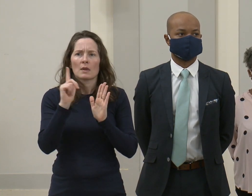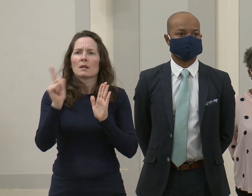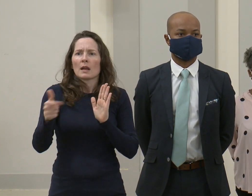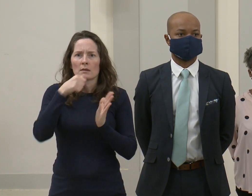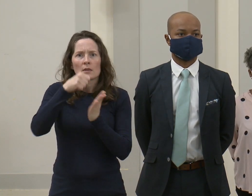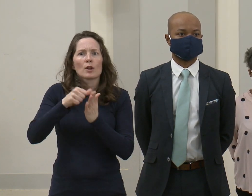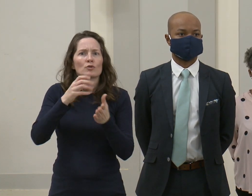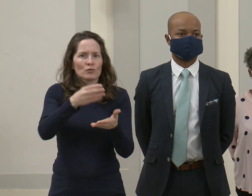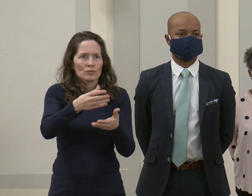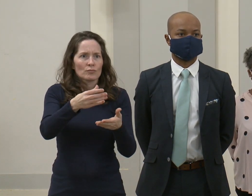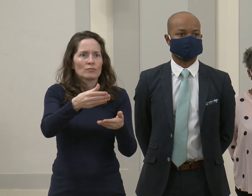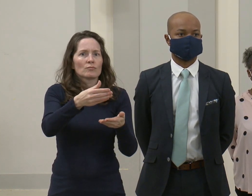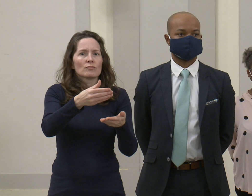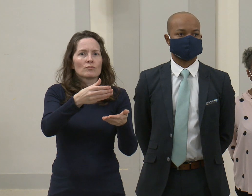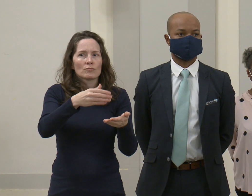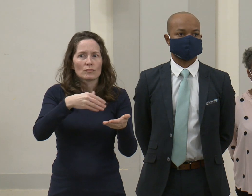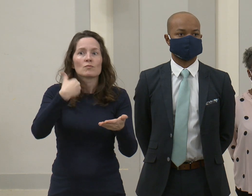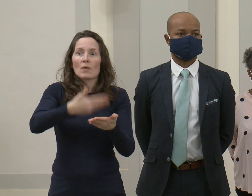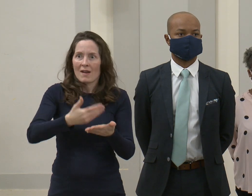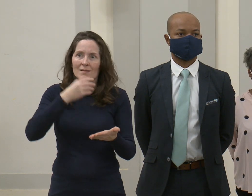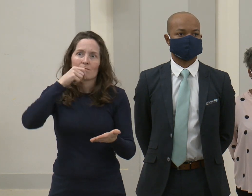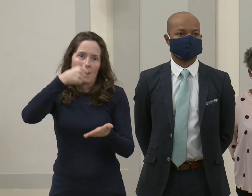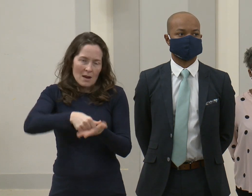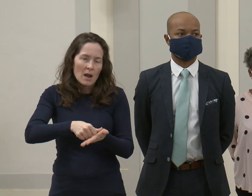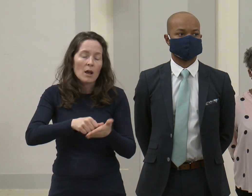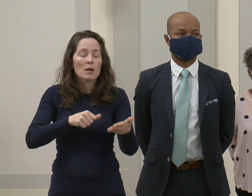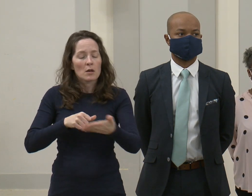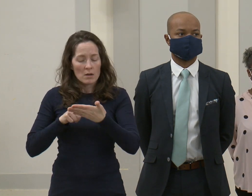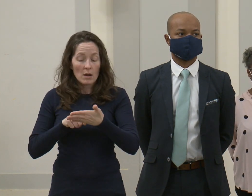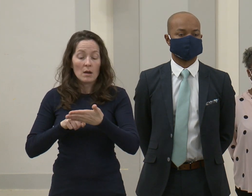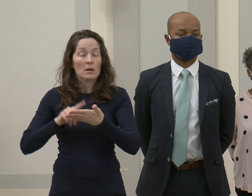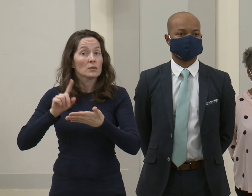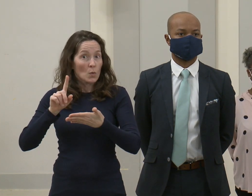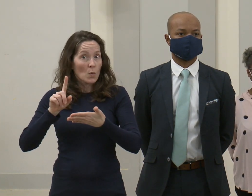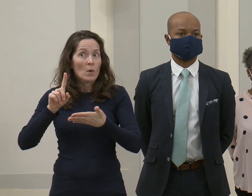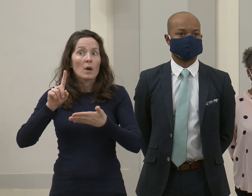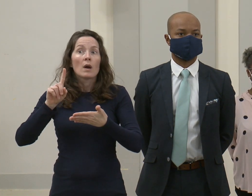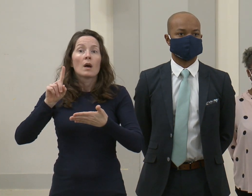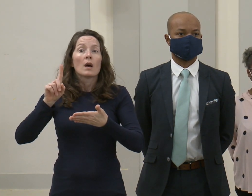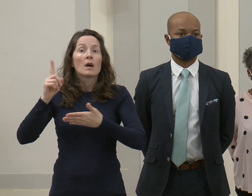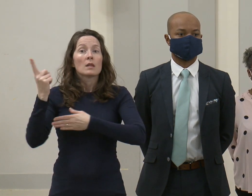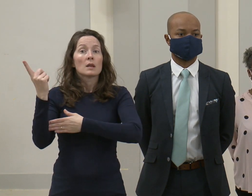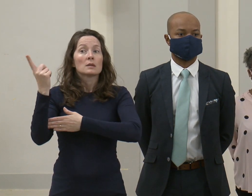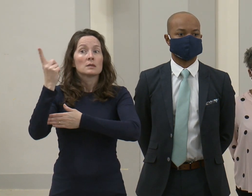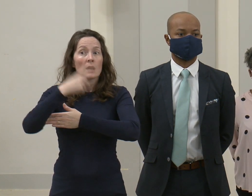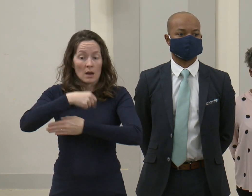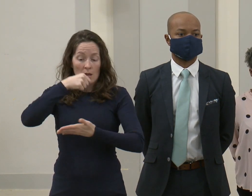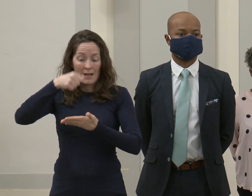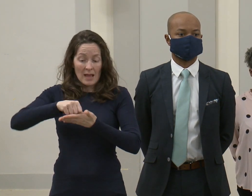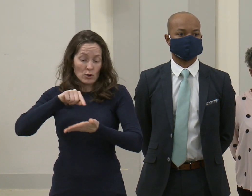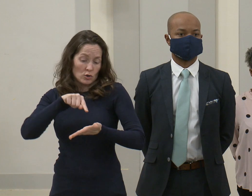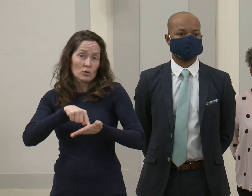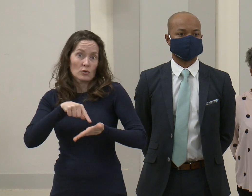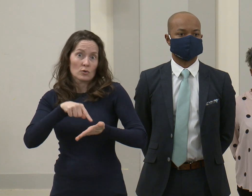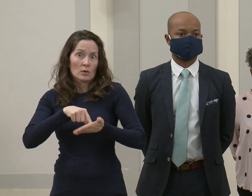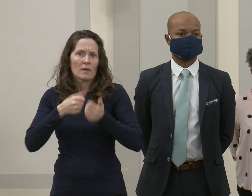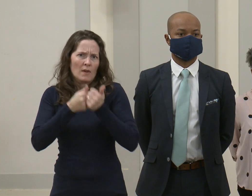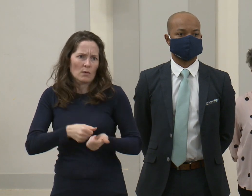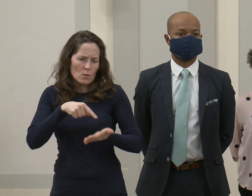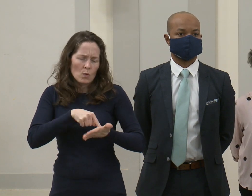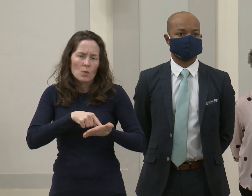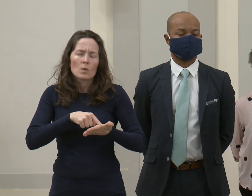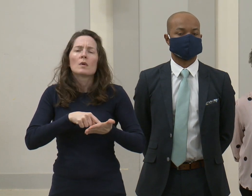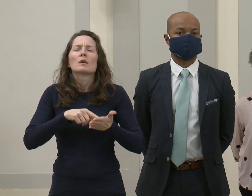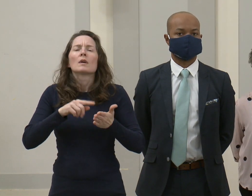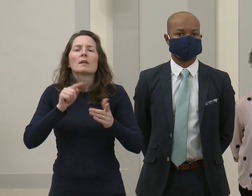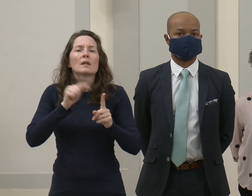enrollment window for discounted insurance coverage starting from the date on the letter. Again, I want to urge all those